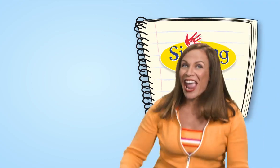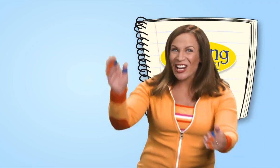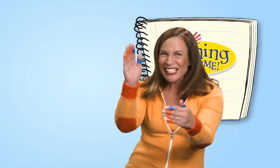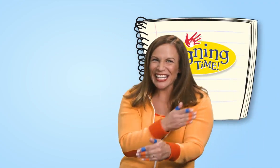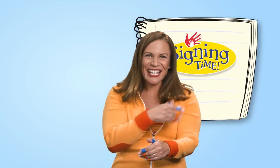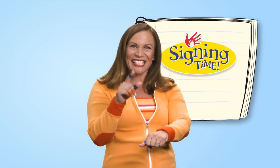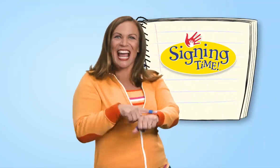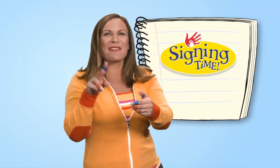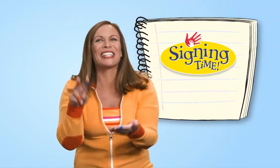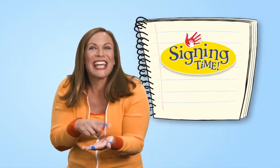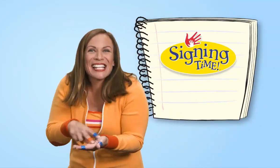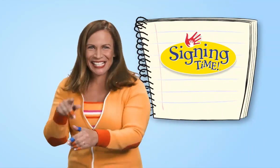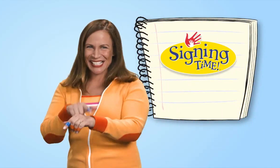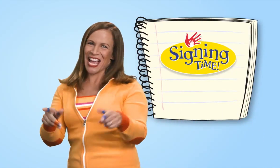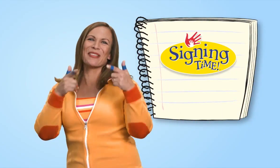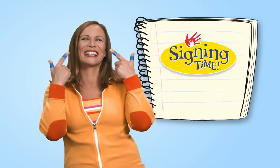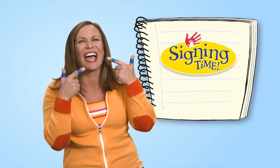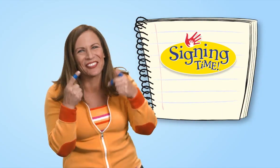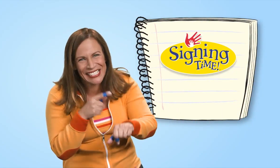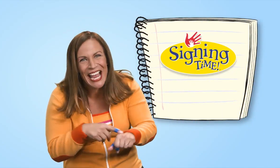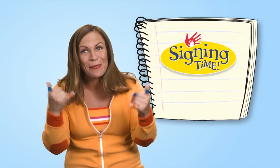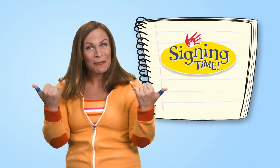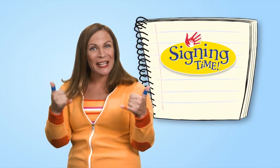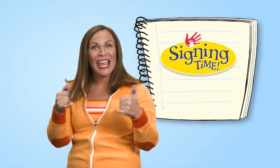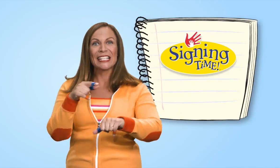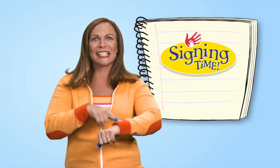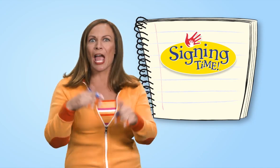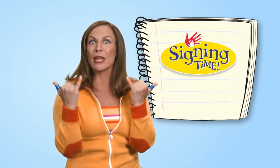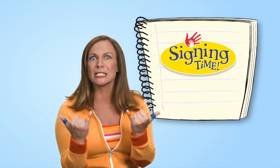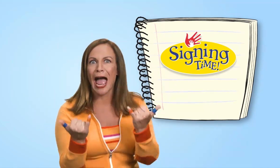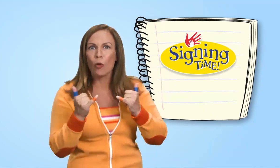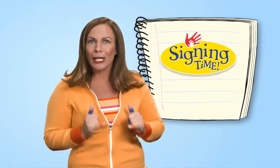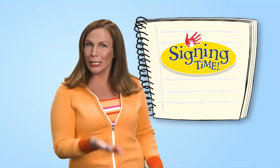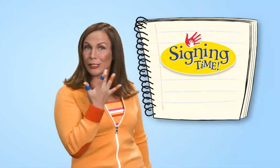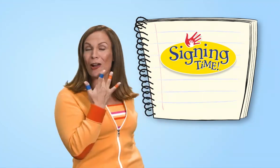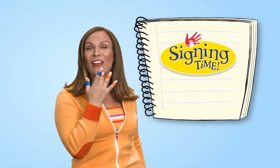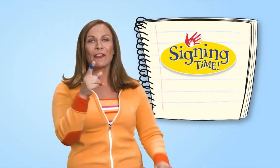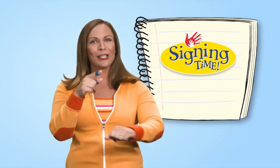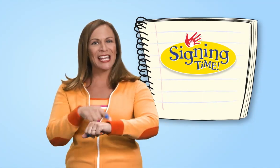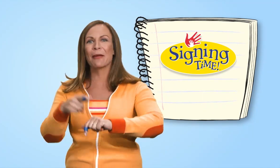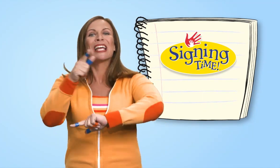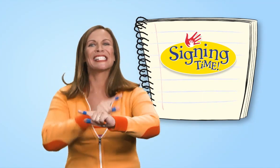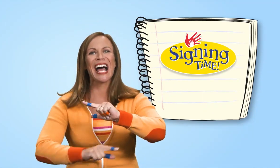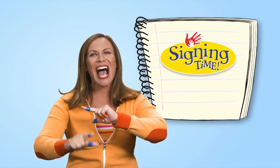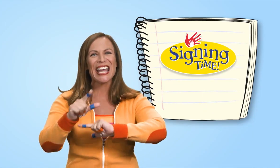There's singing time and dancing time and laughing time and playing time, and now it is our favorite time,